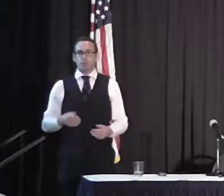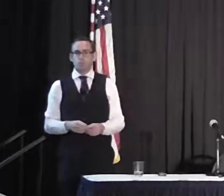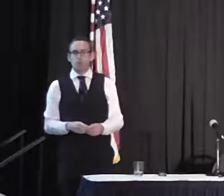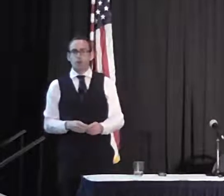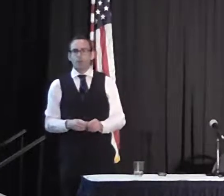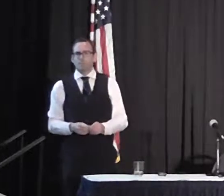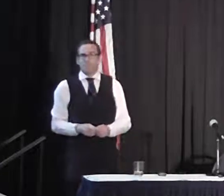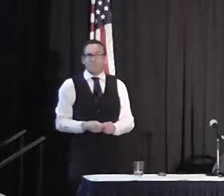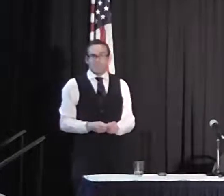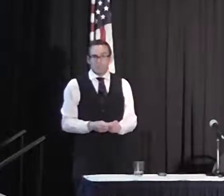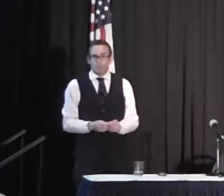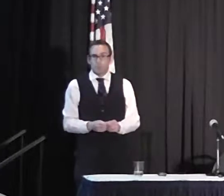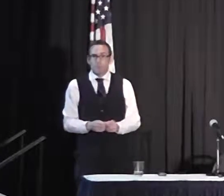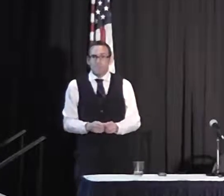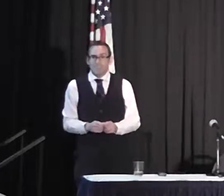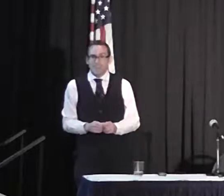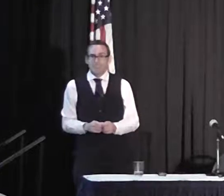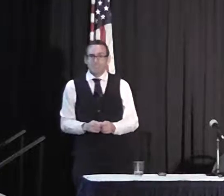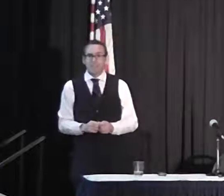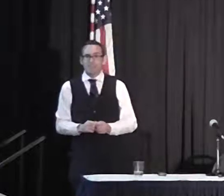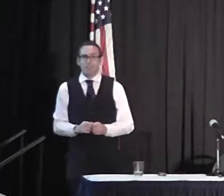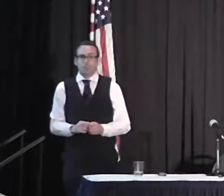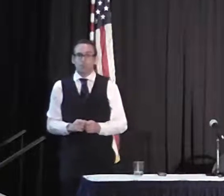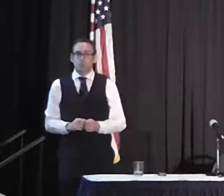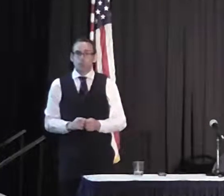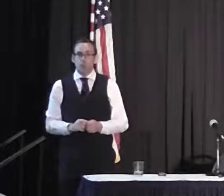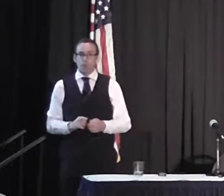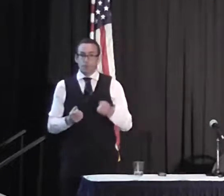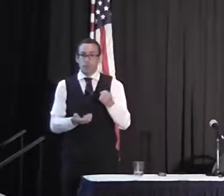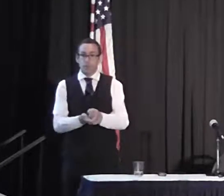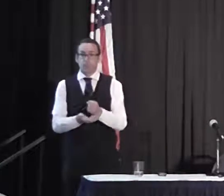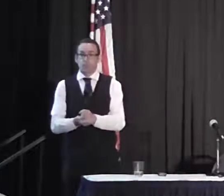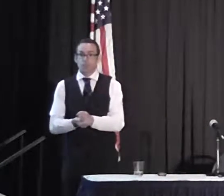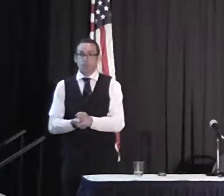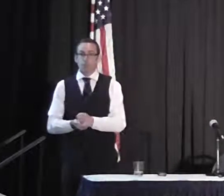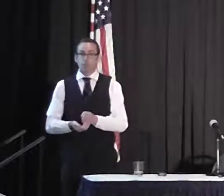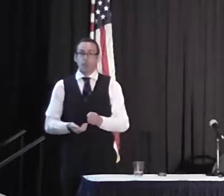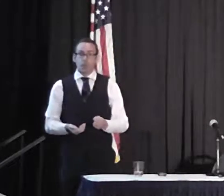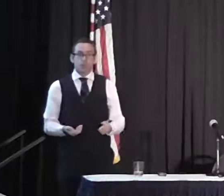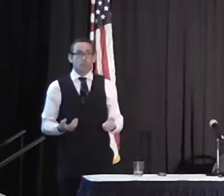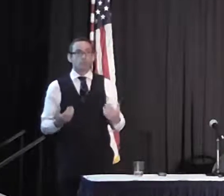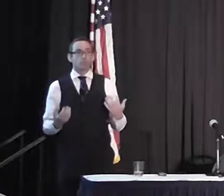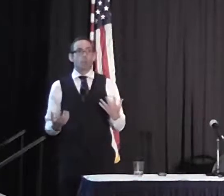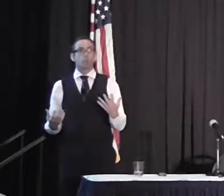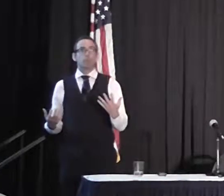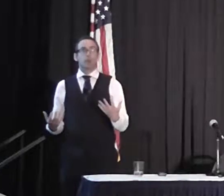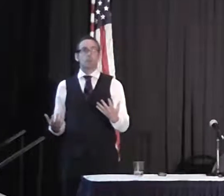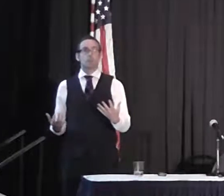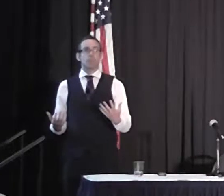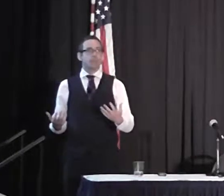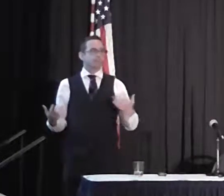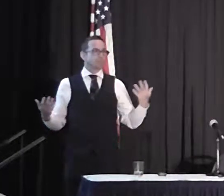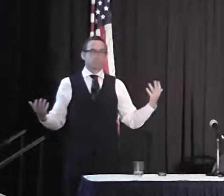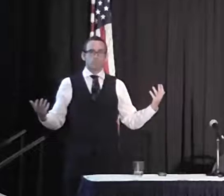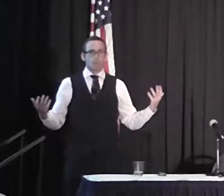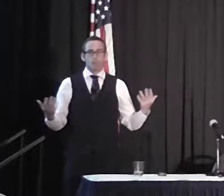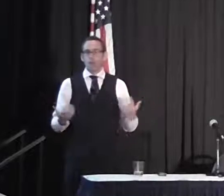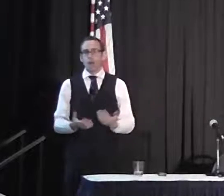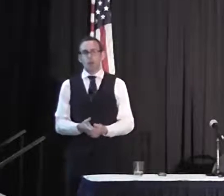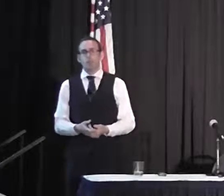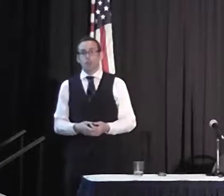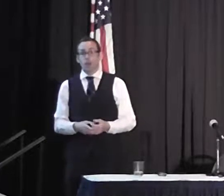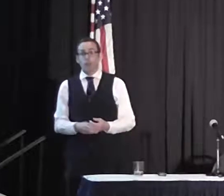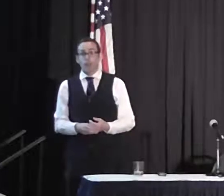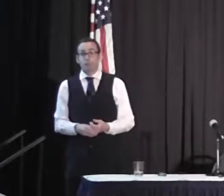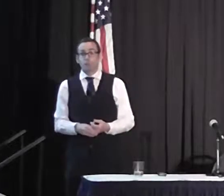15 billion per even sort of BCF a day of exports for each of those terminals. And so there's probably going to be,